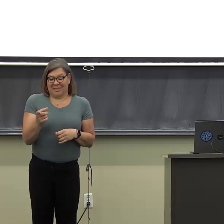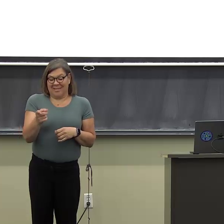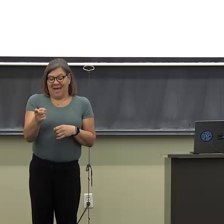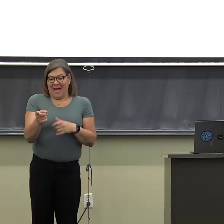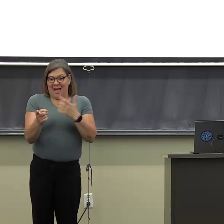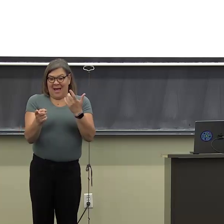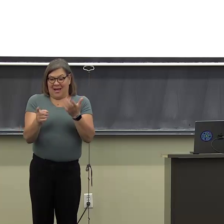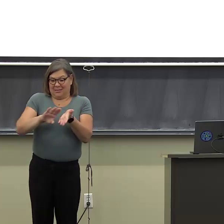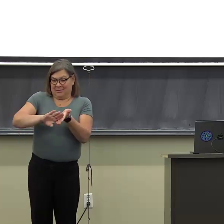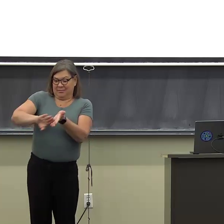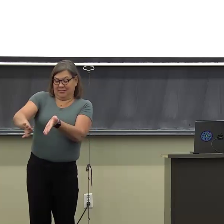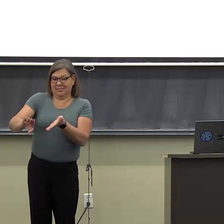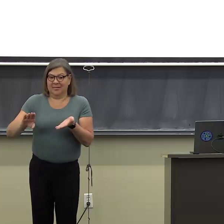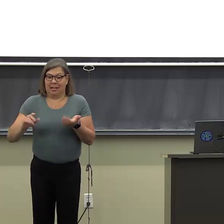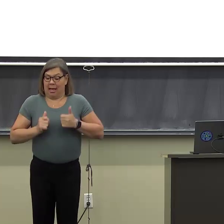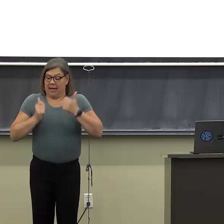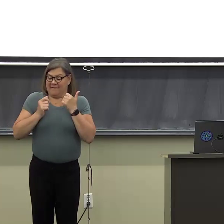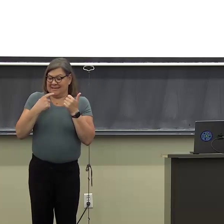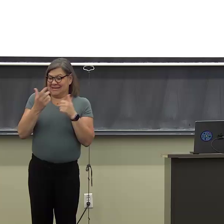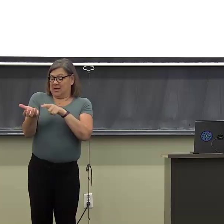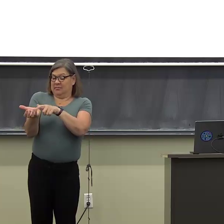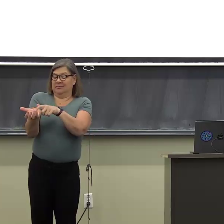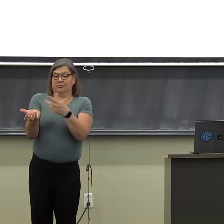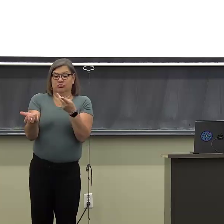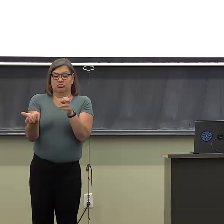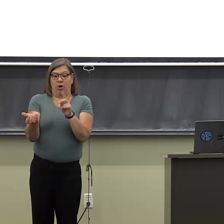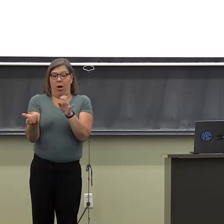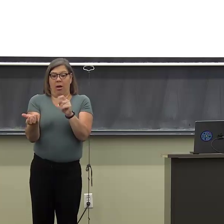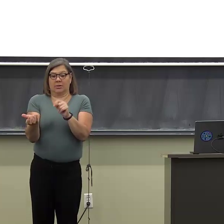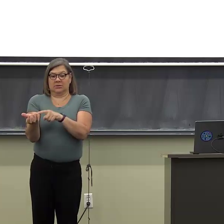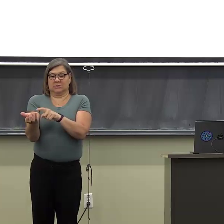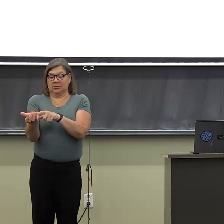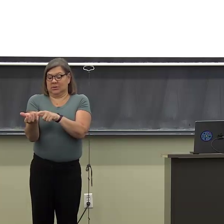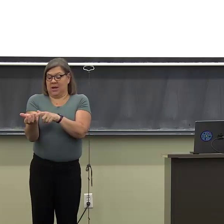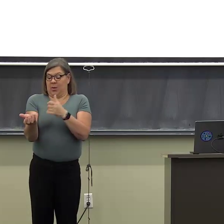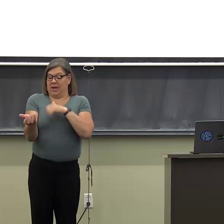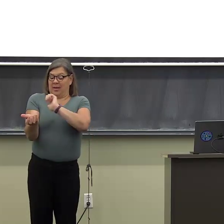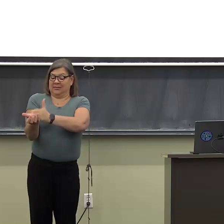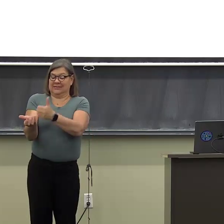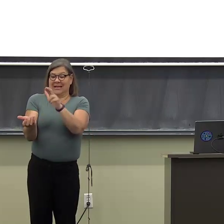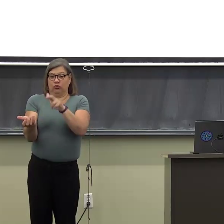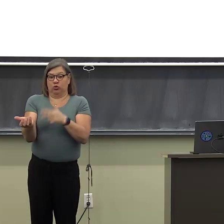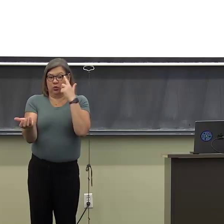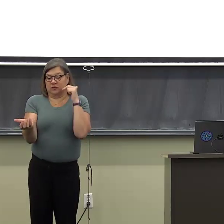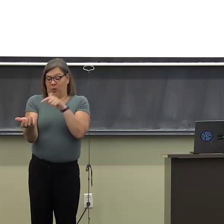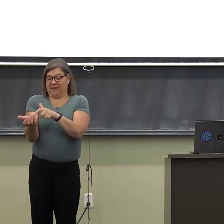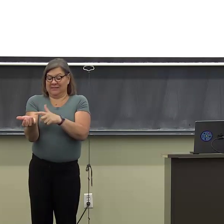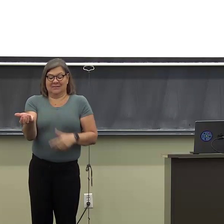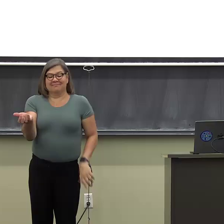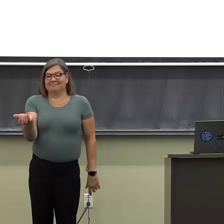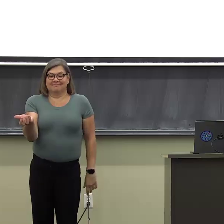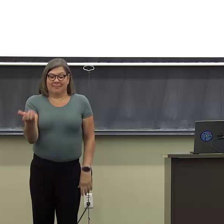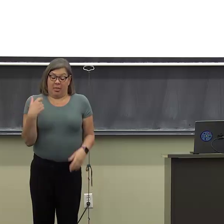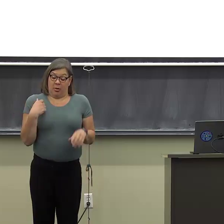way and makes us think, oh, there's a product here and it's, you know, something that we can set rules around. But I think the real governance of